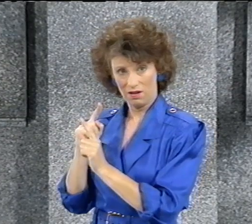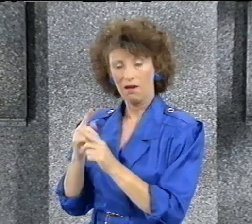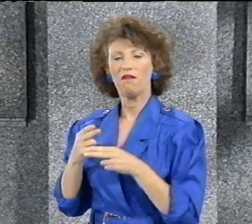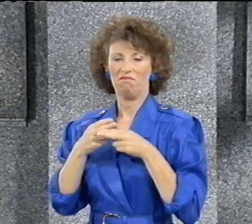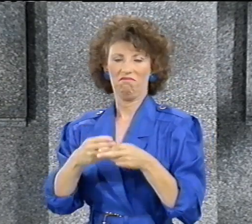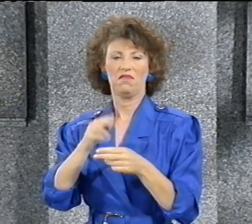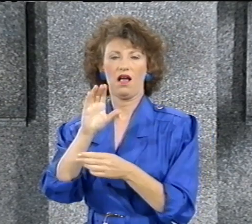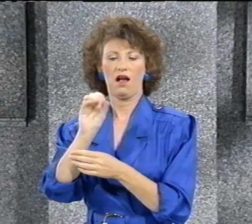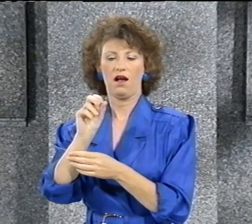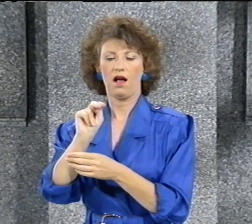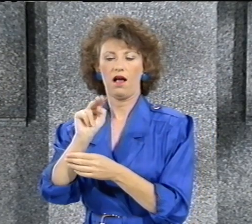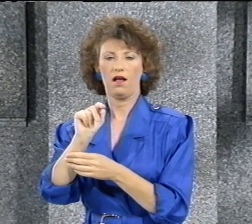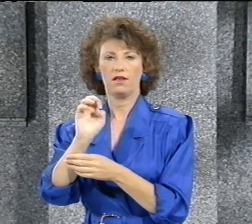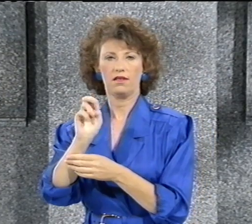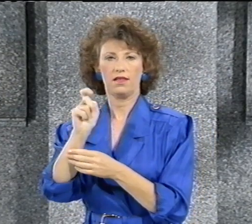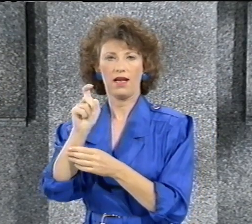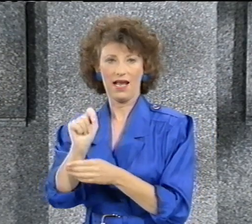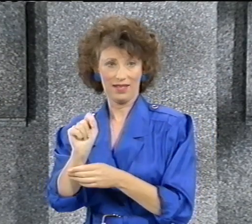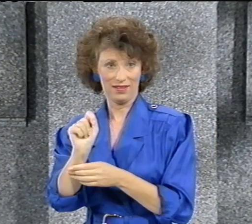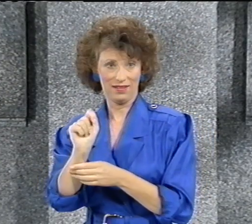a context.